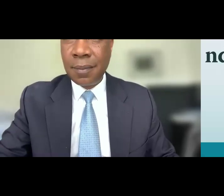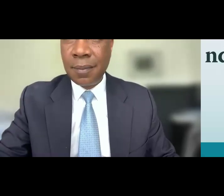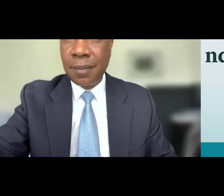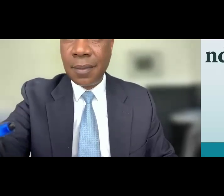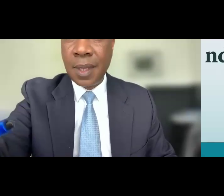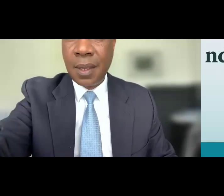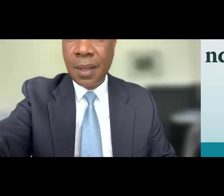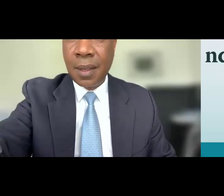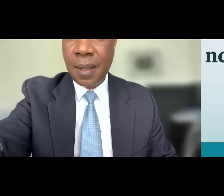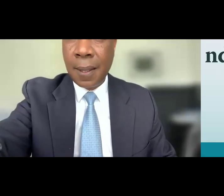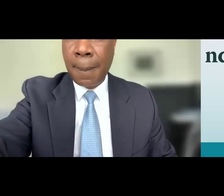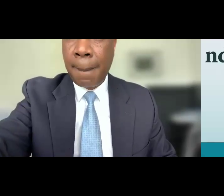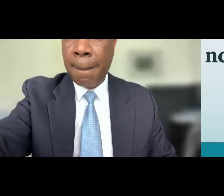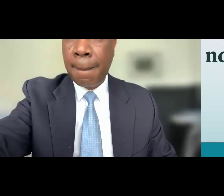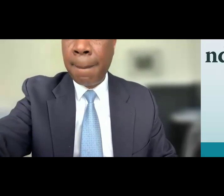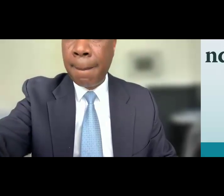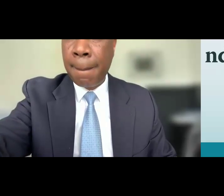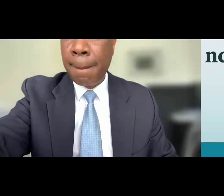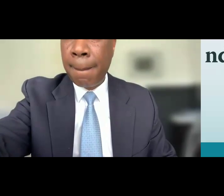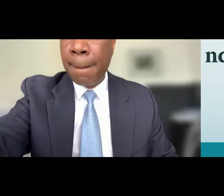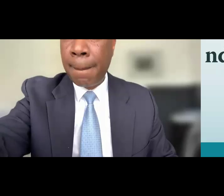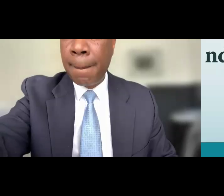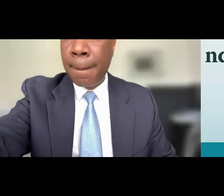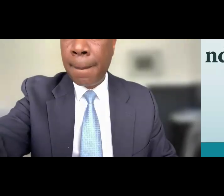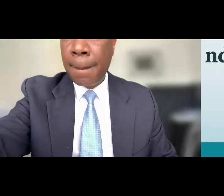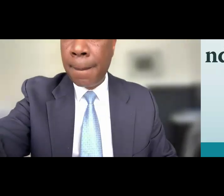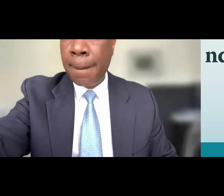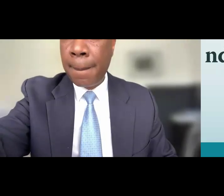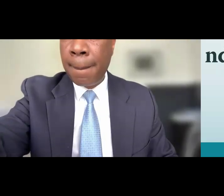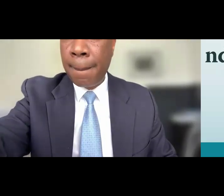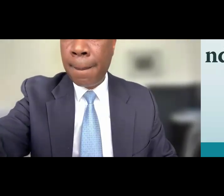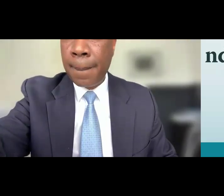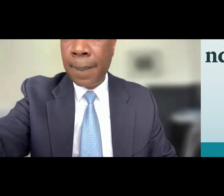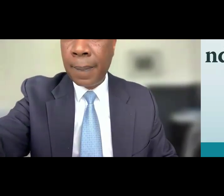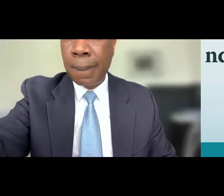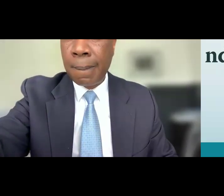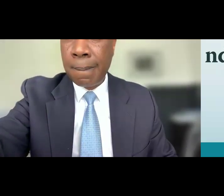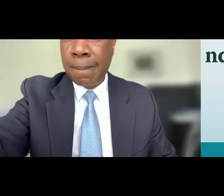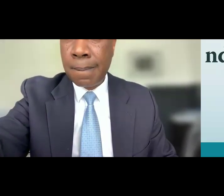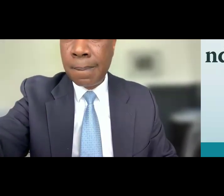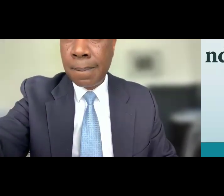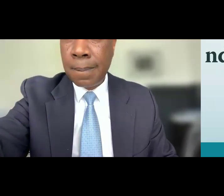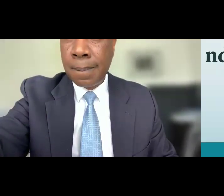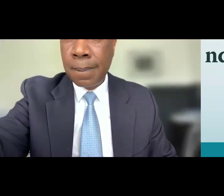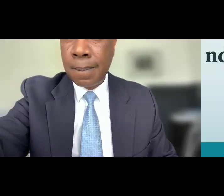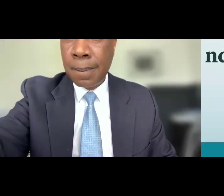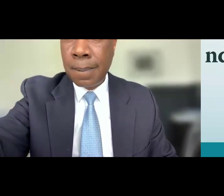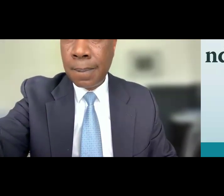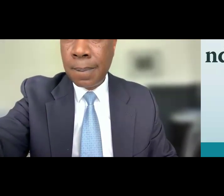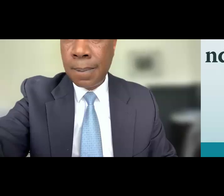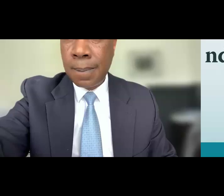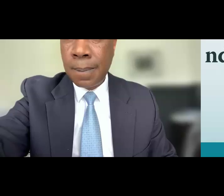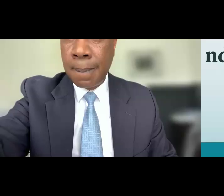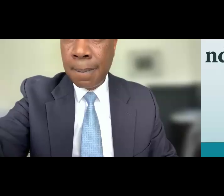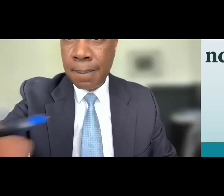I'm the Small Business Specialist here with National Disability Institute Small Business Hub. We're going to go over quickly